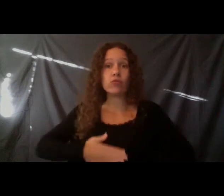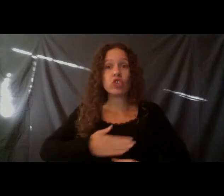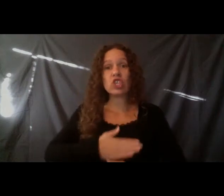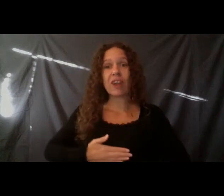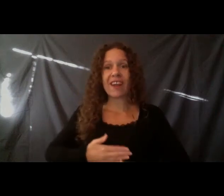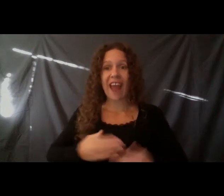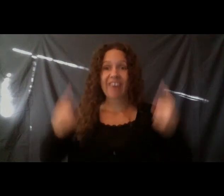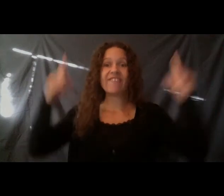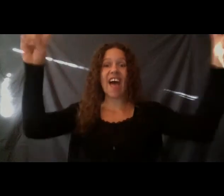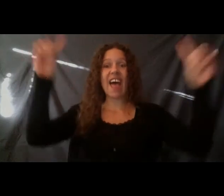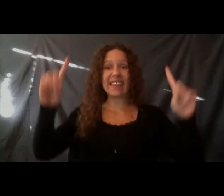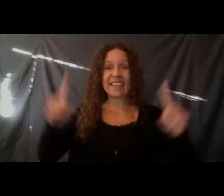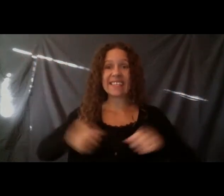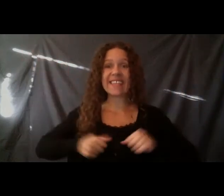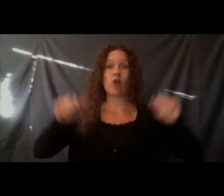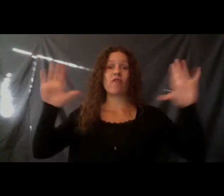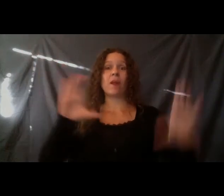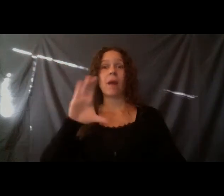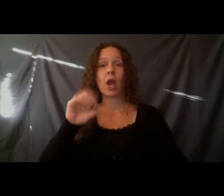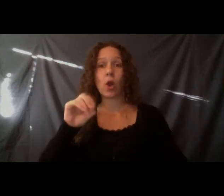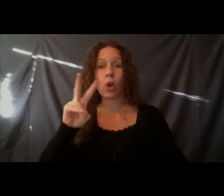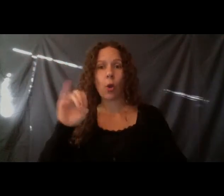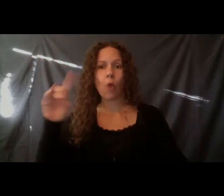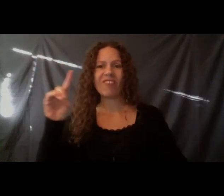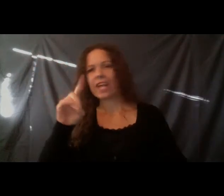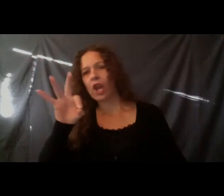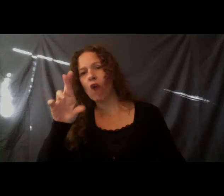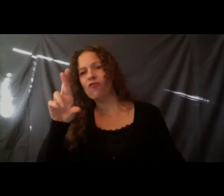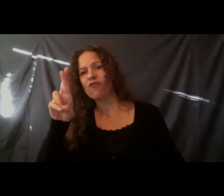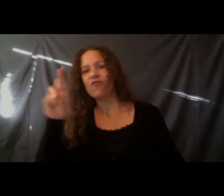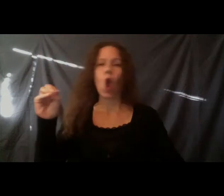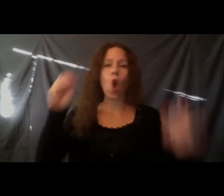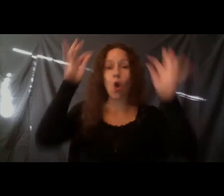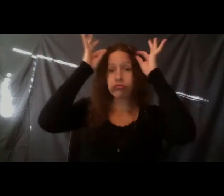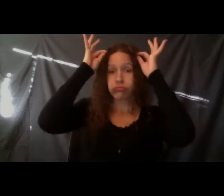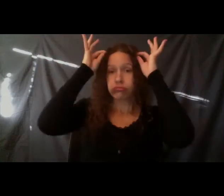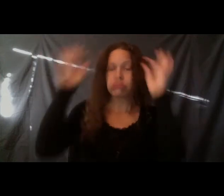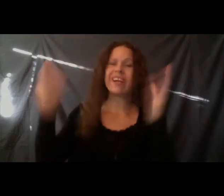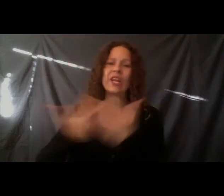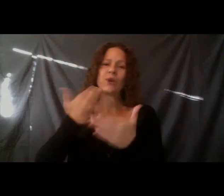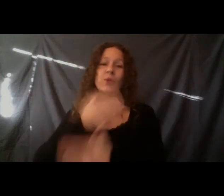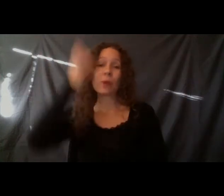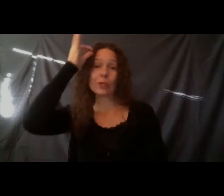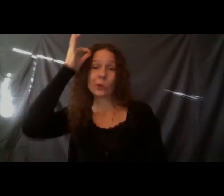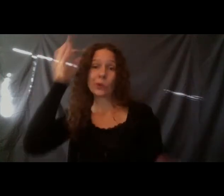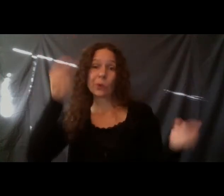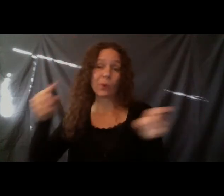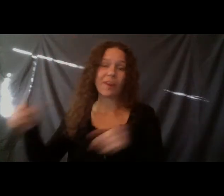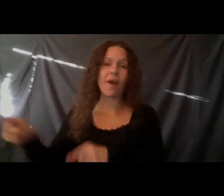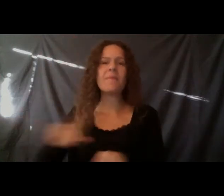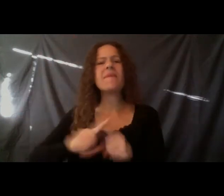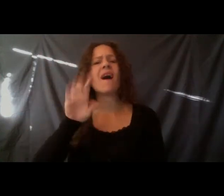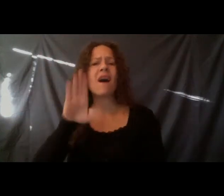finally sacrificed my COVID fro. I've got a new do going on. But look, I want to talk